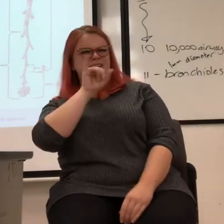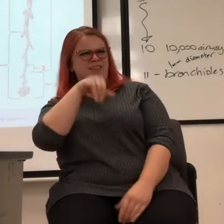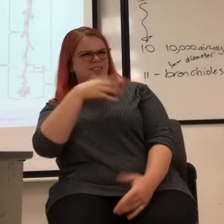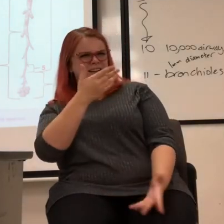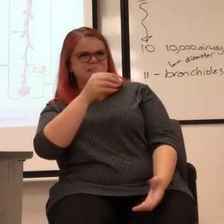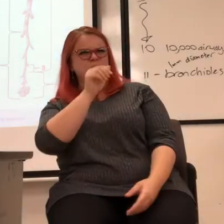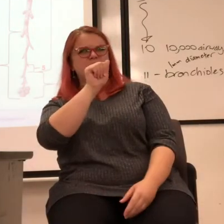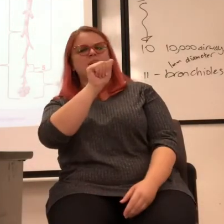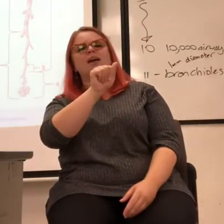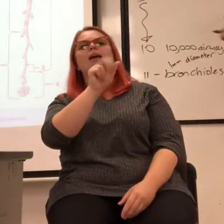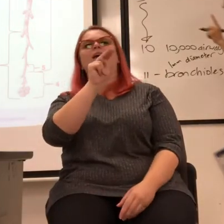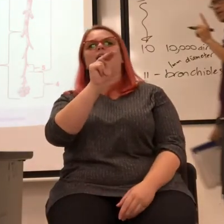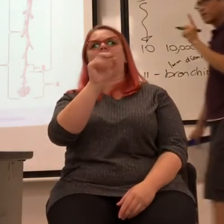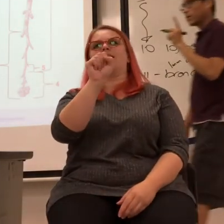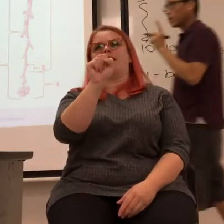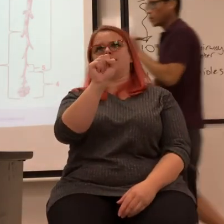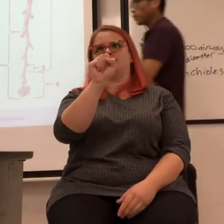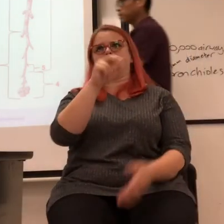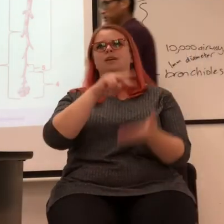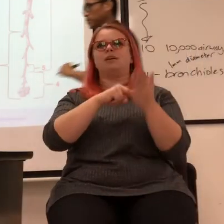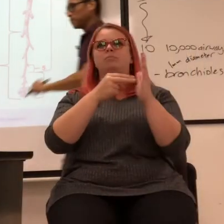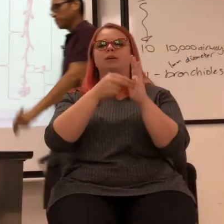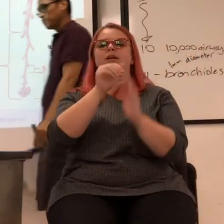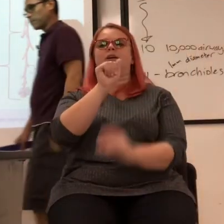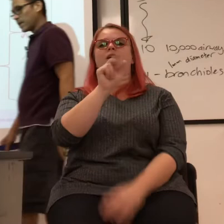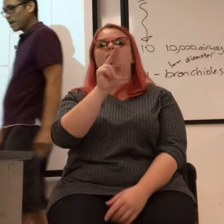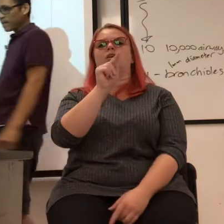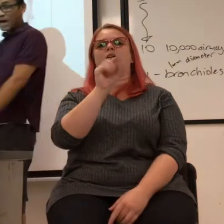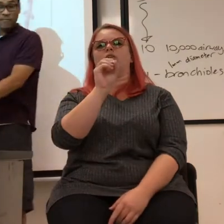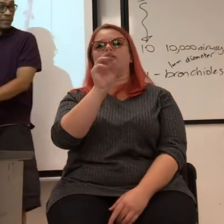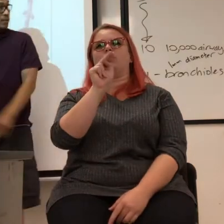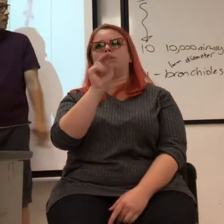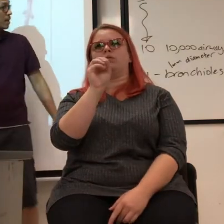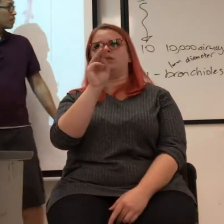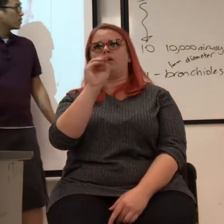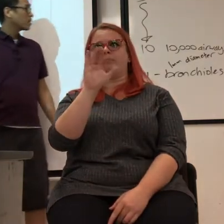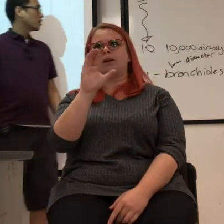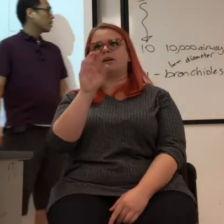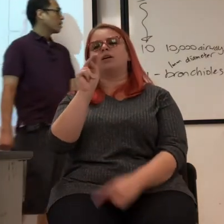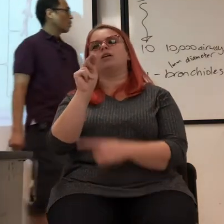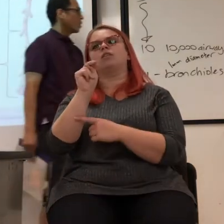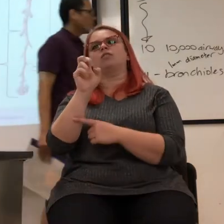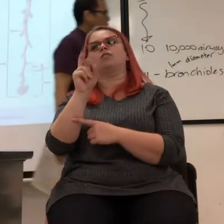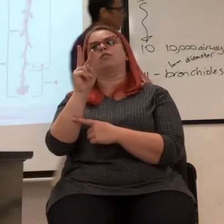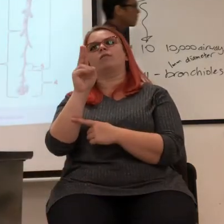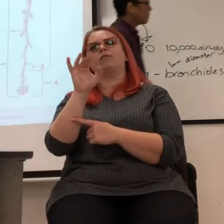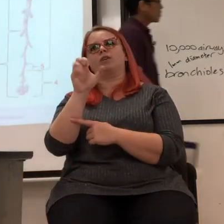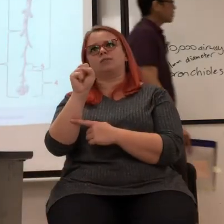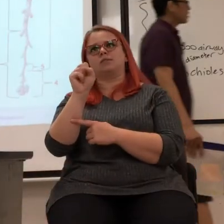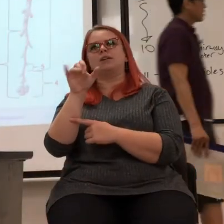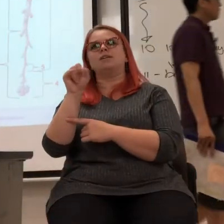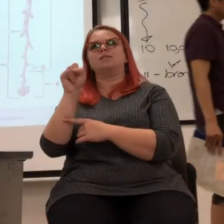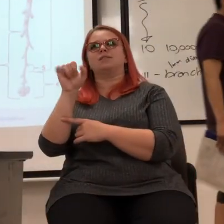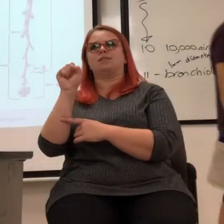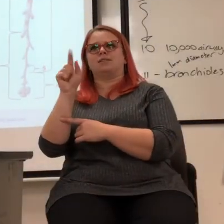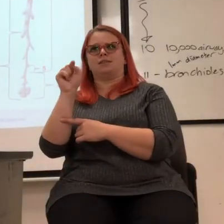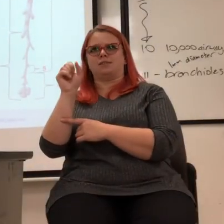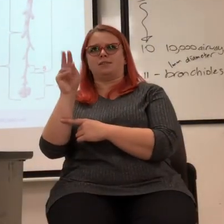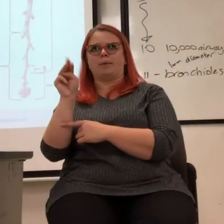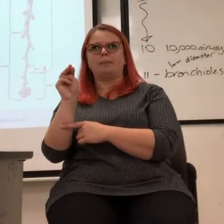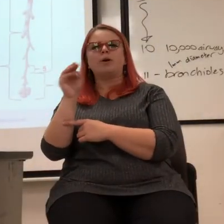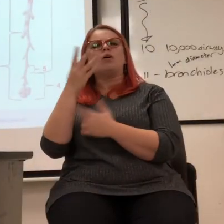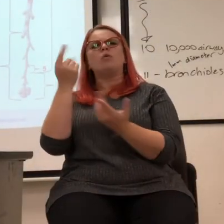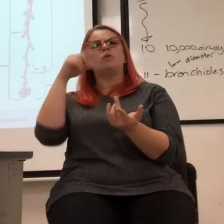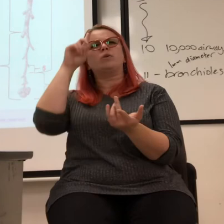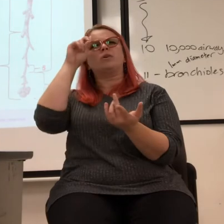What's that again? ANS stands for autonomic nervous system. And that hasn't been said. What do you think the function is of the